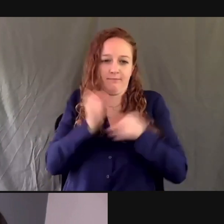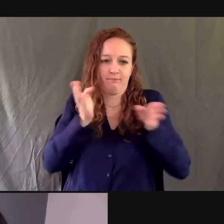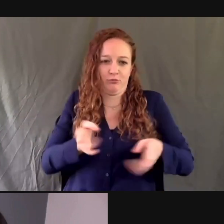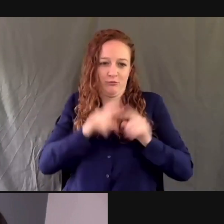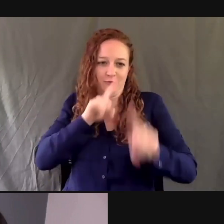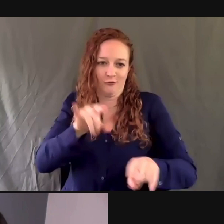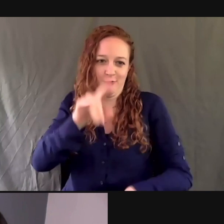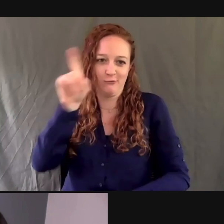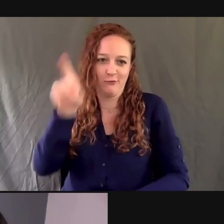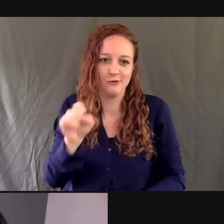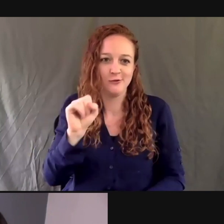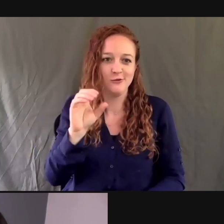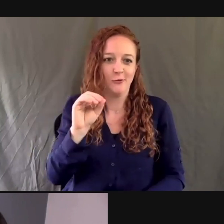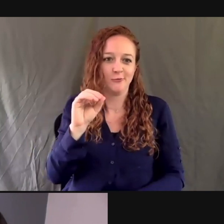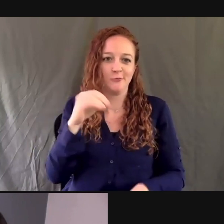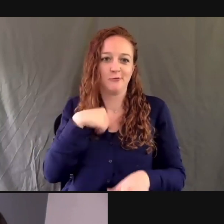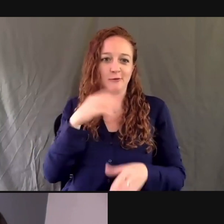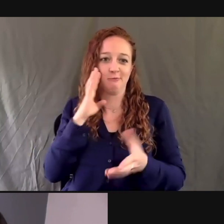fail.